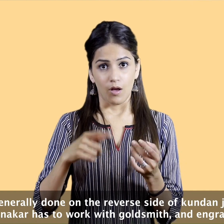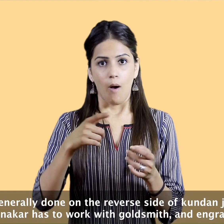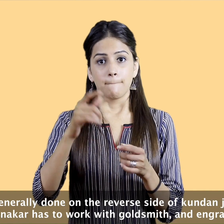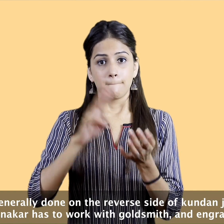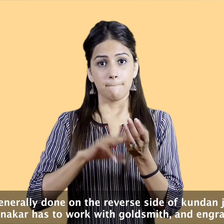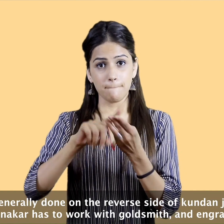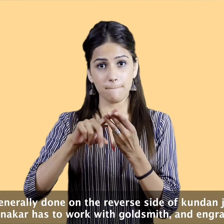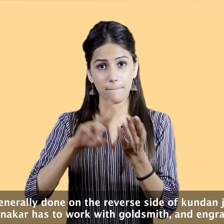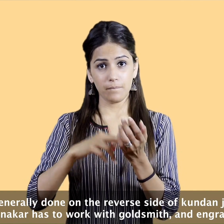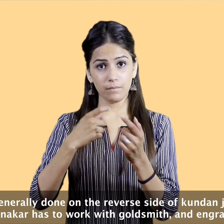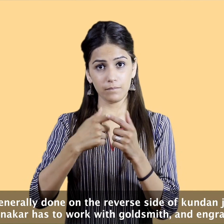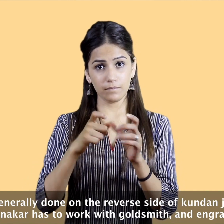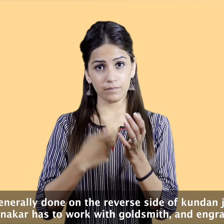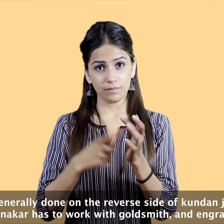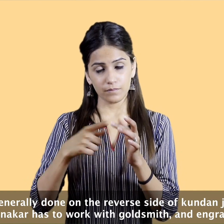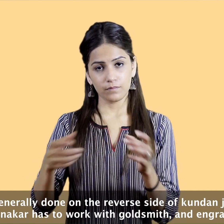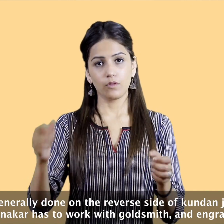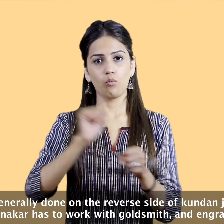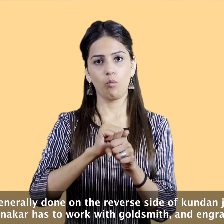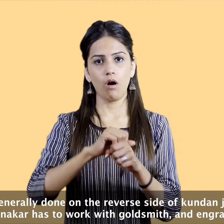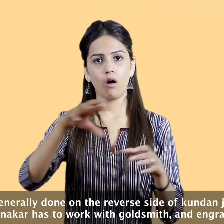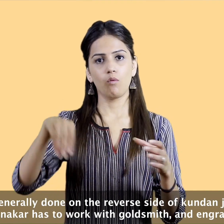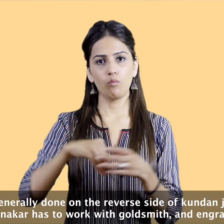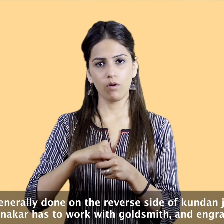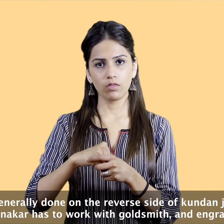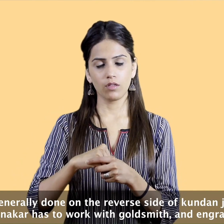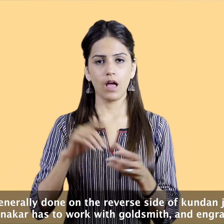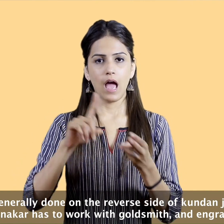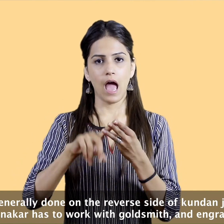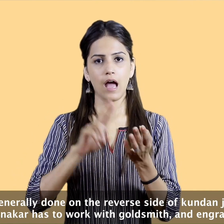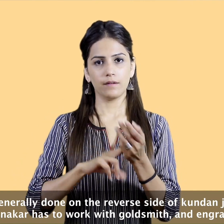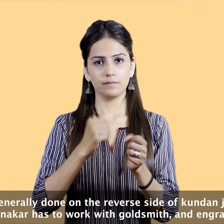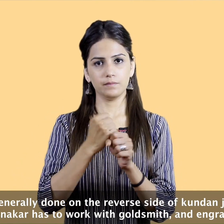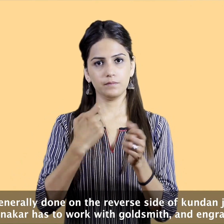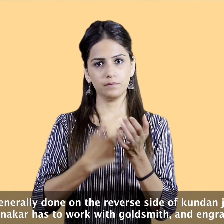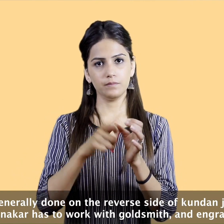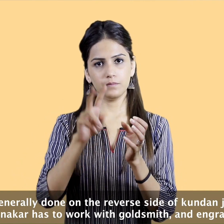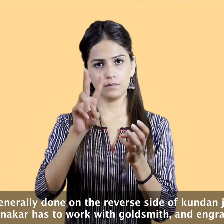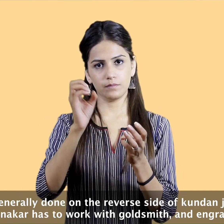to work with goldsmith and engraver.